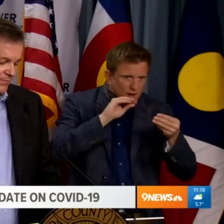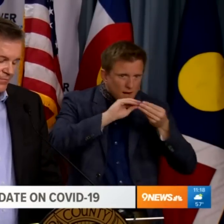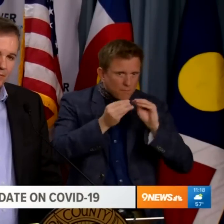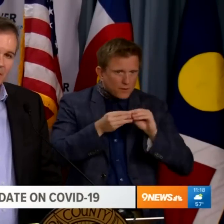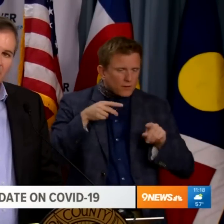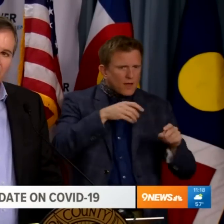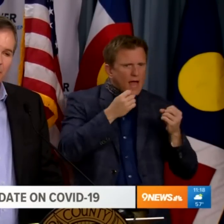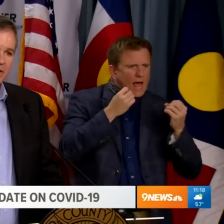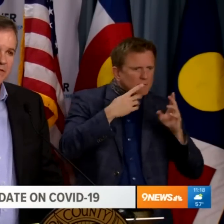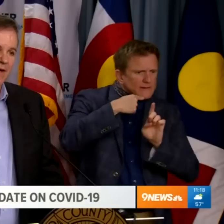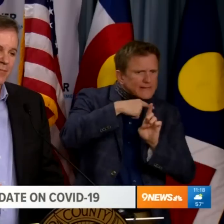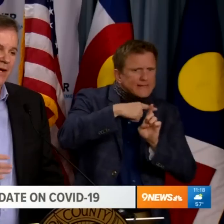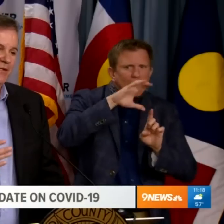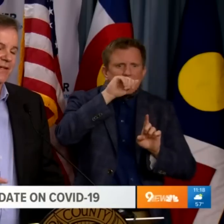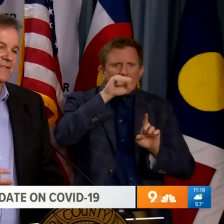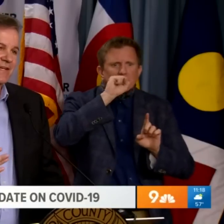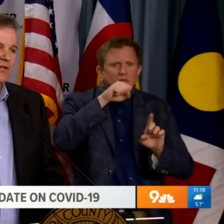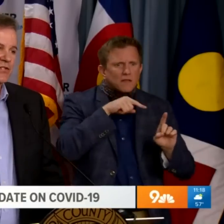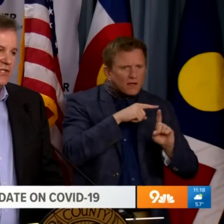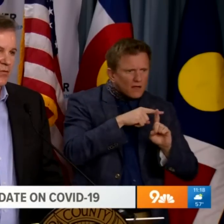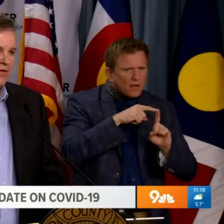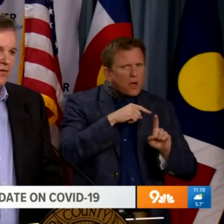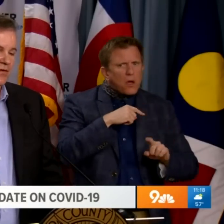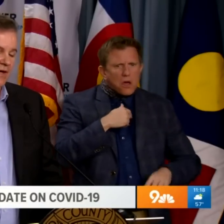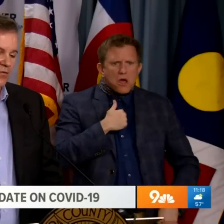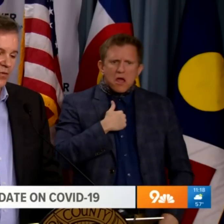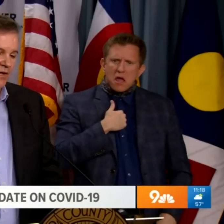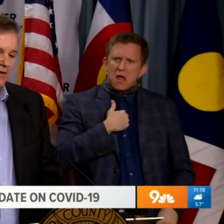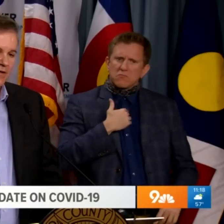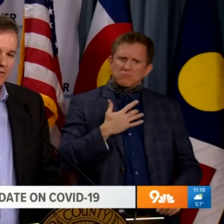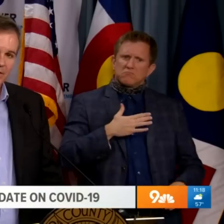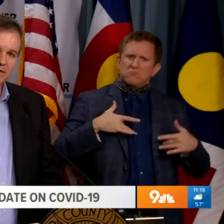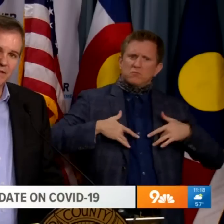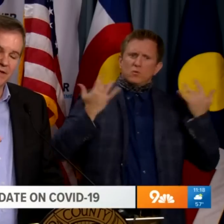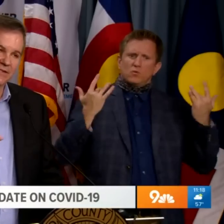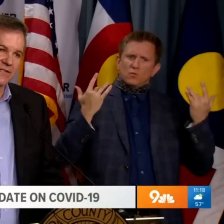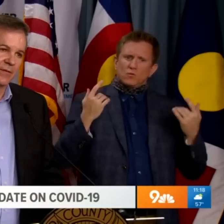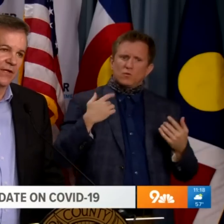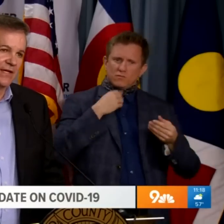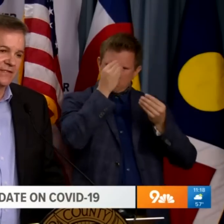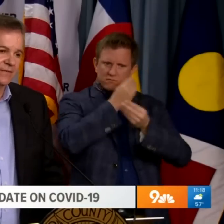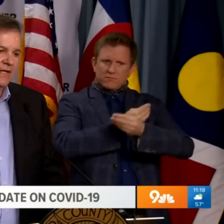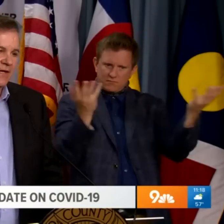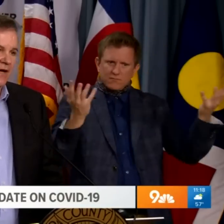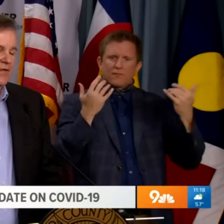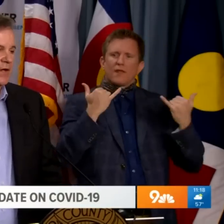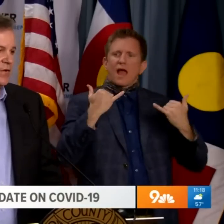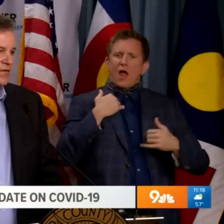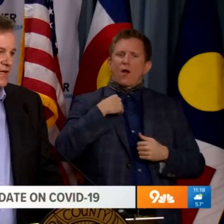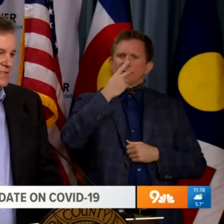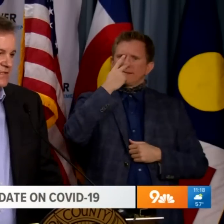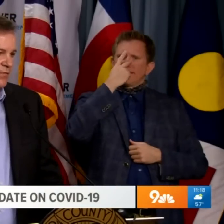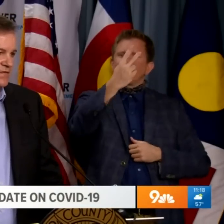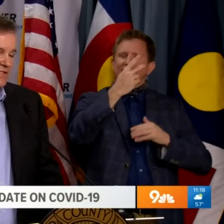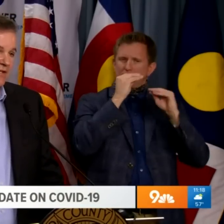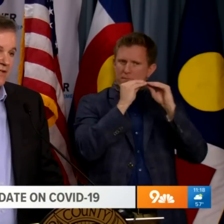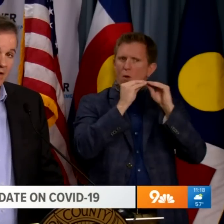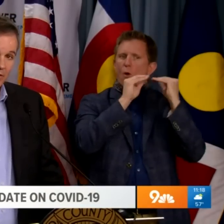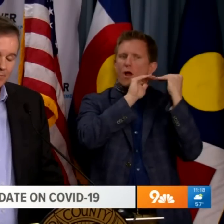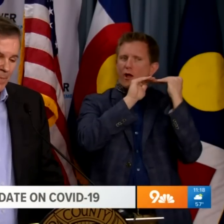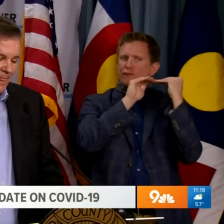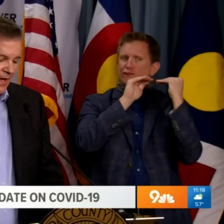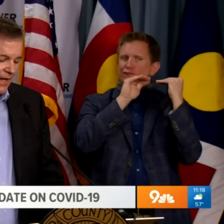Thank you, Mayor. I want to share a couple of things. It seems like I share every week, but in my mind, that's actually good news.